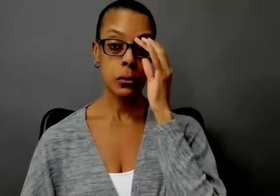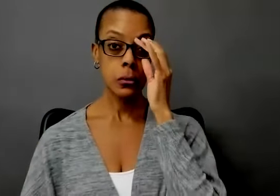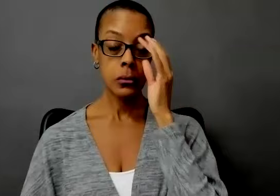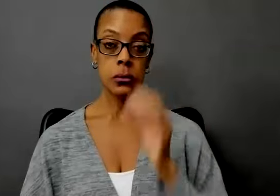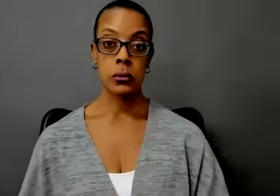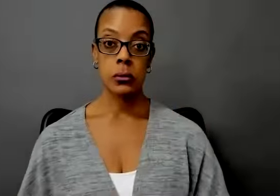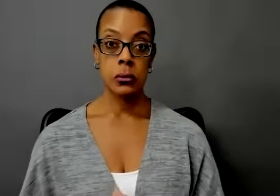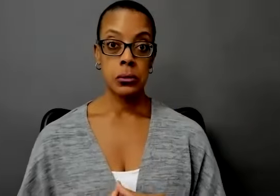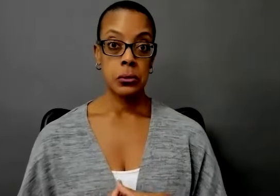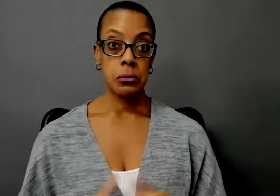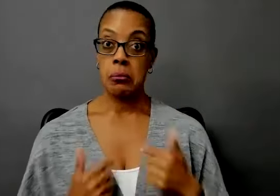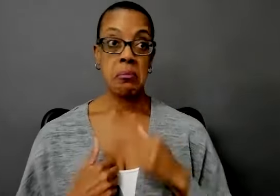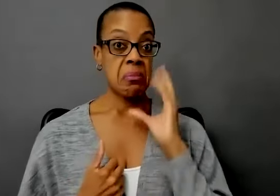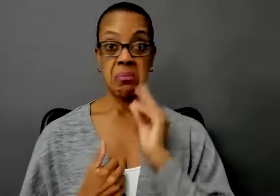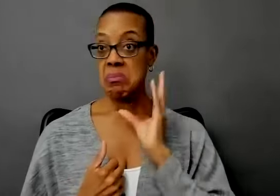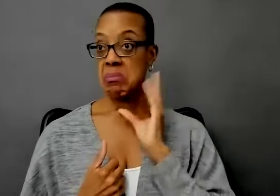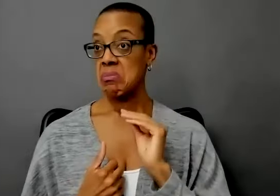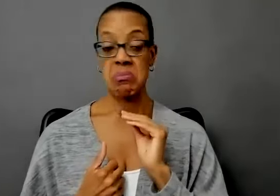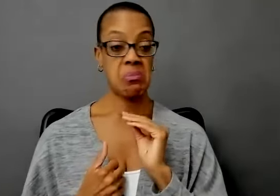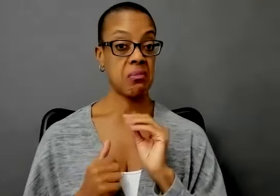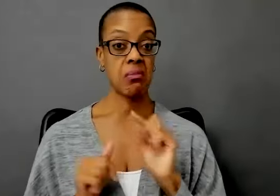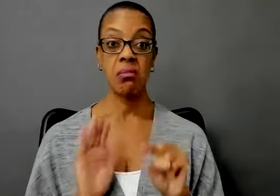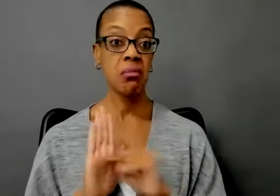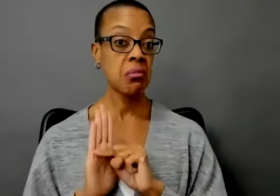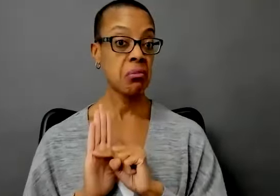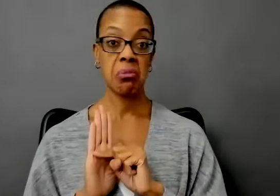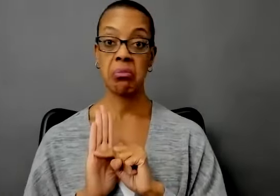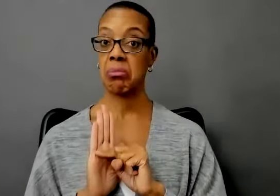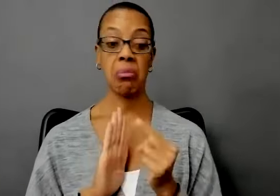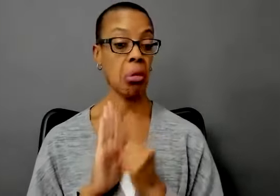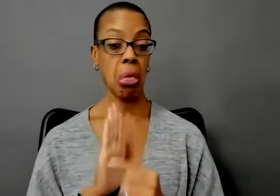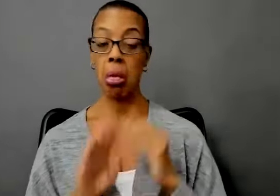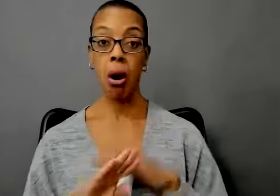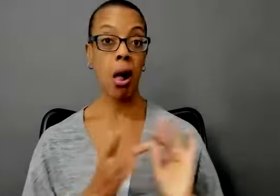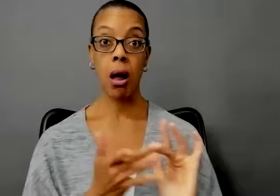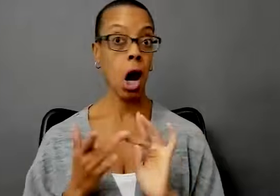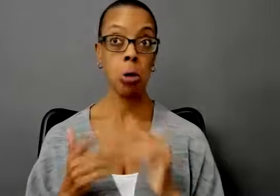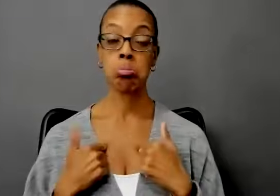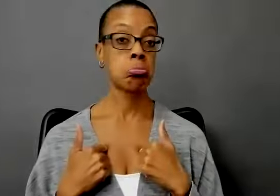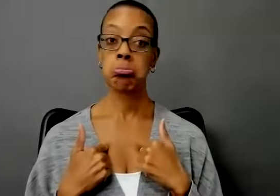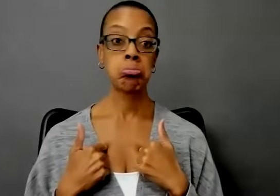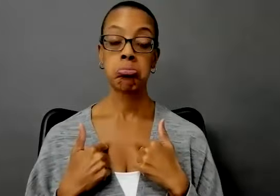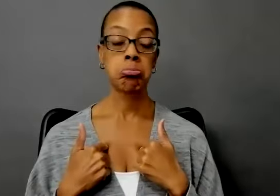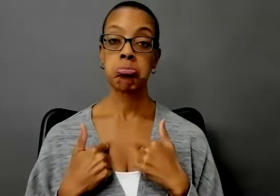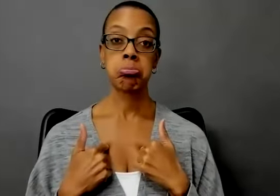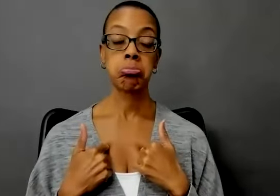I didn't experience anything online about that. I think as well, you know, I should be knocking